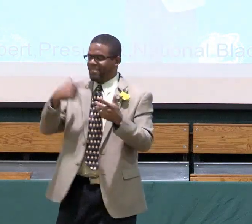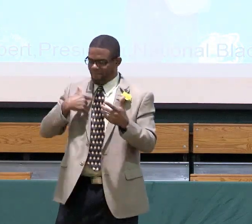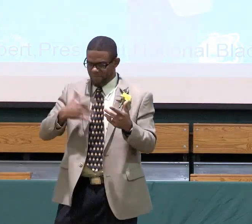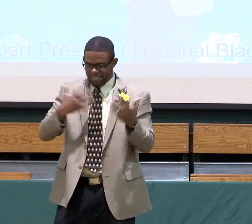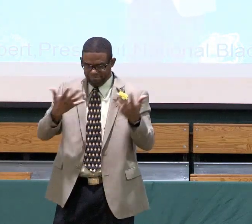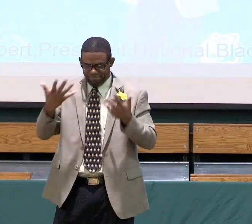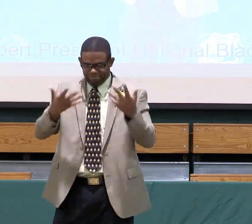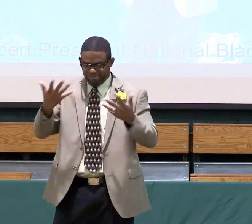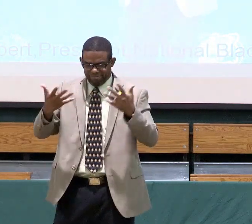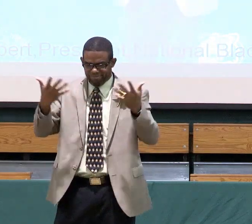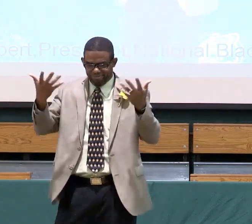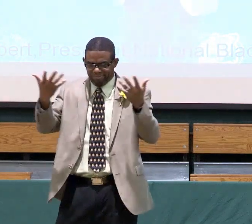And